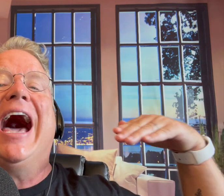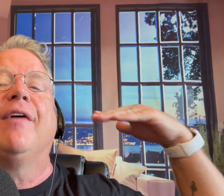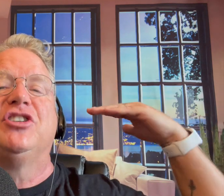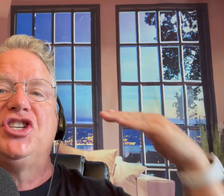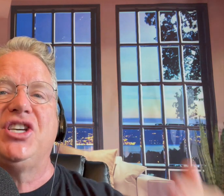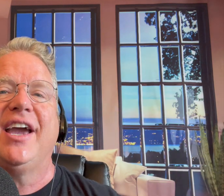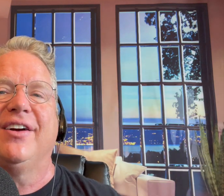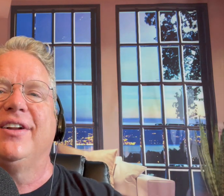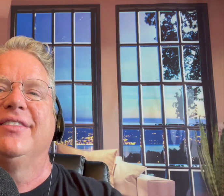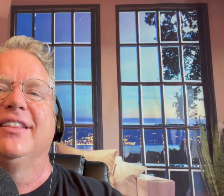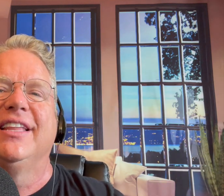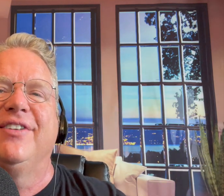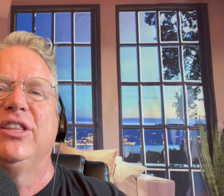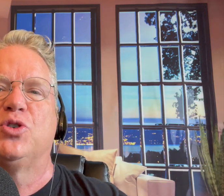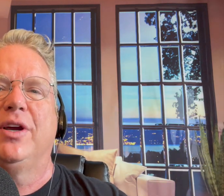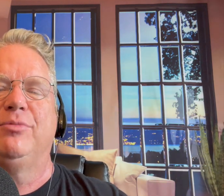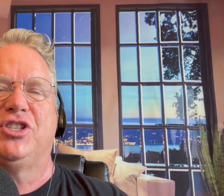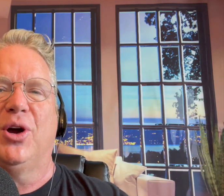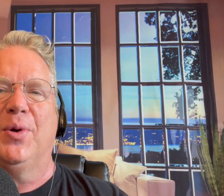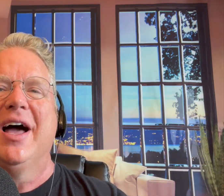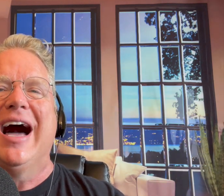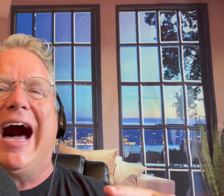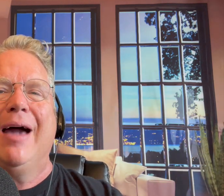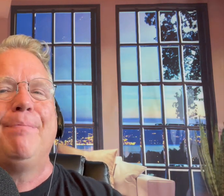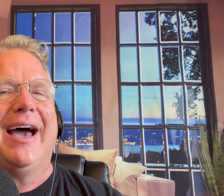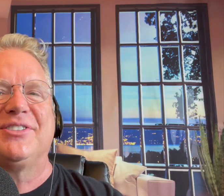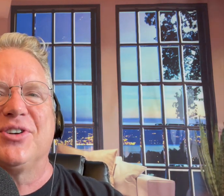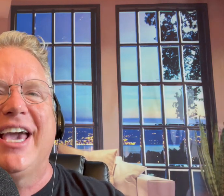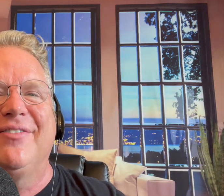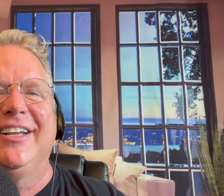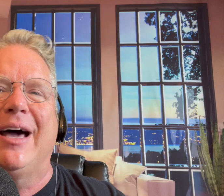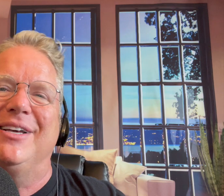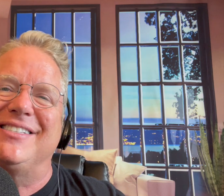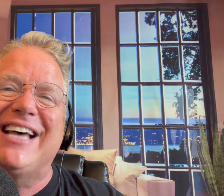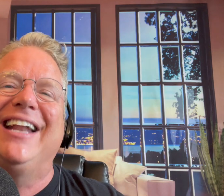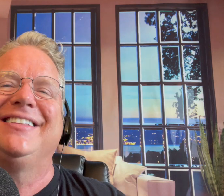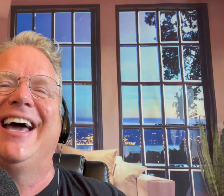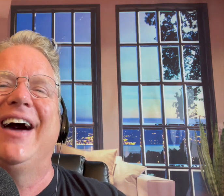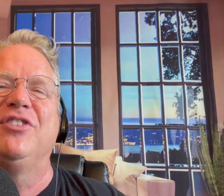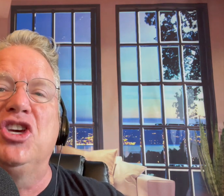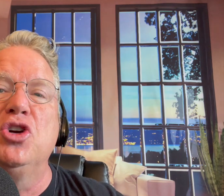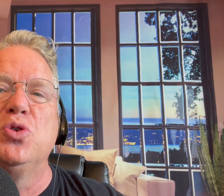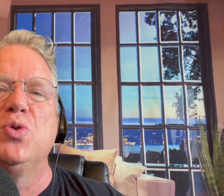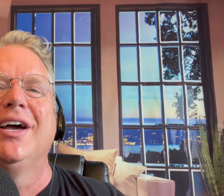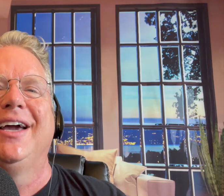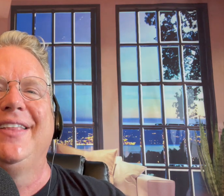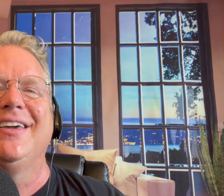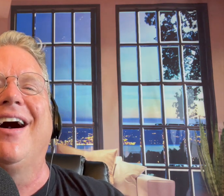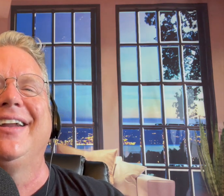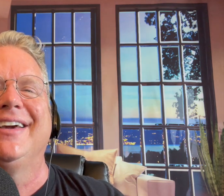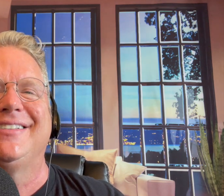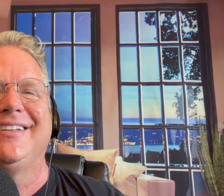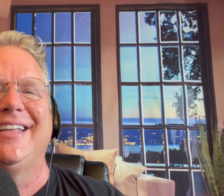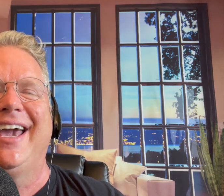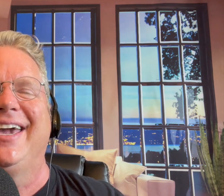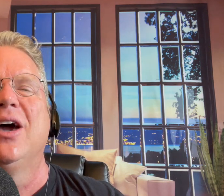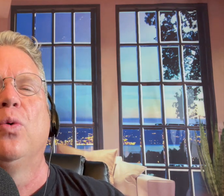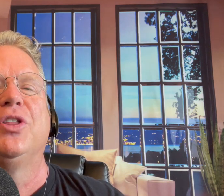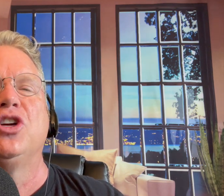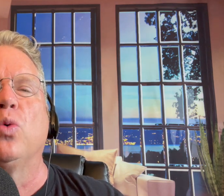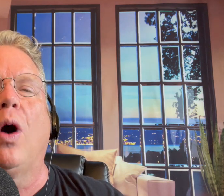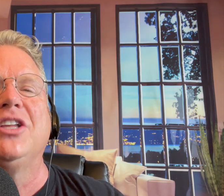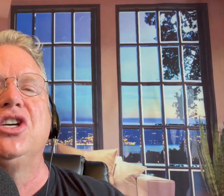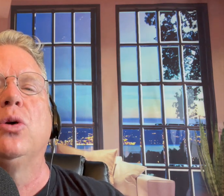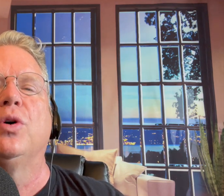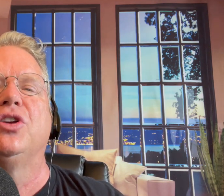who have shared the Living the Dream show. I'm Pastor Kevin, and I'm excited to have you in the audience today.